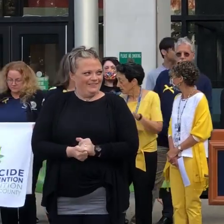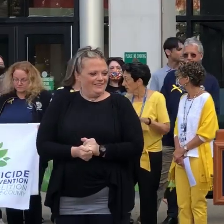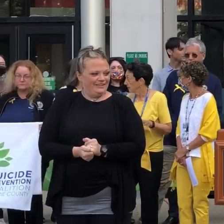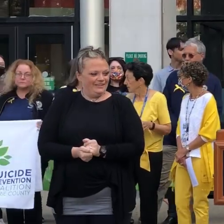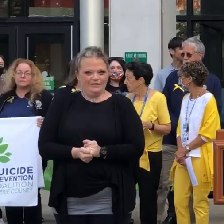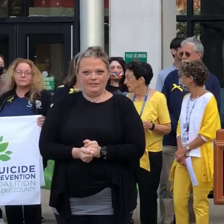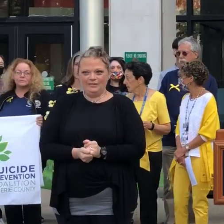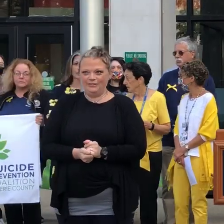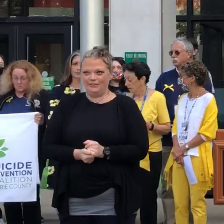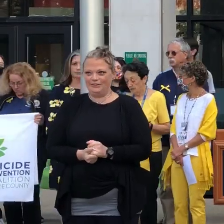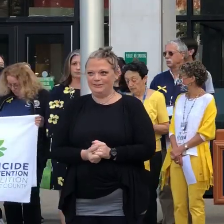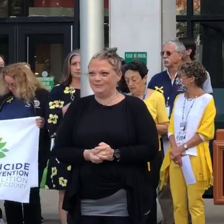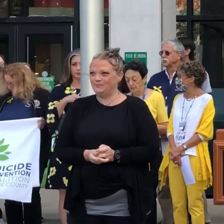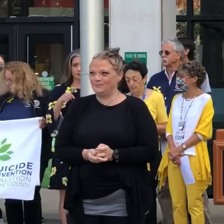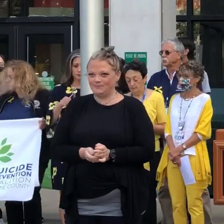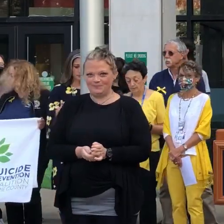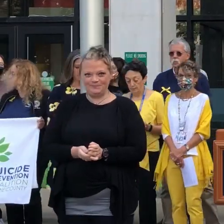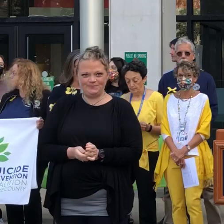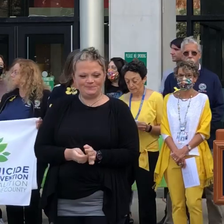Is everyone ready?